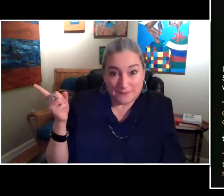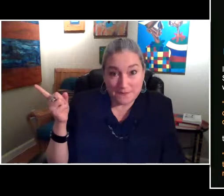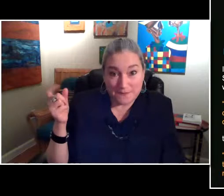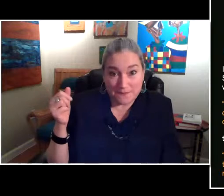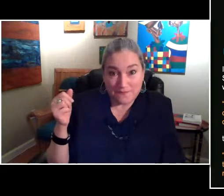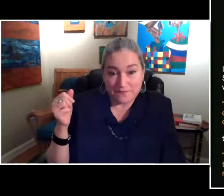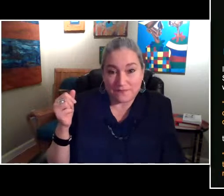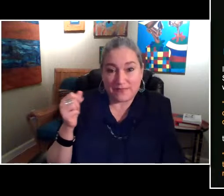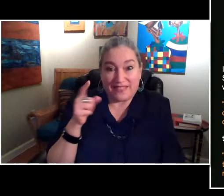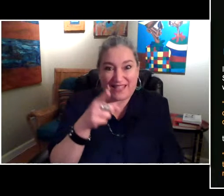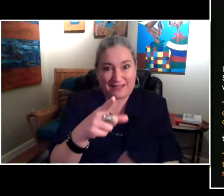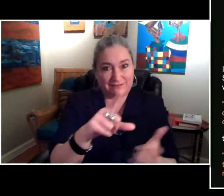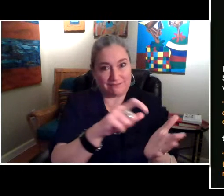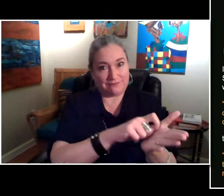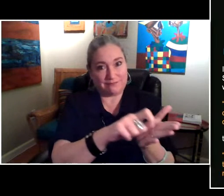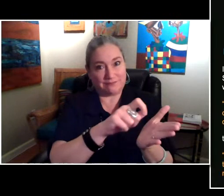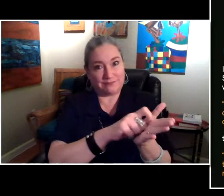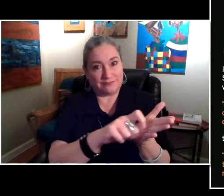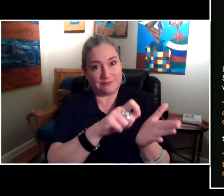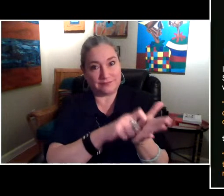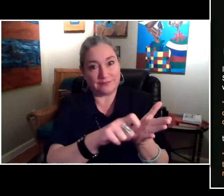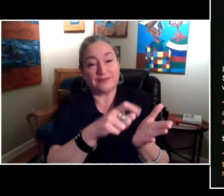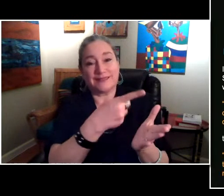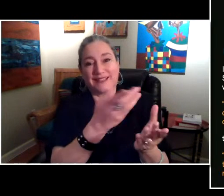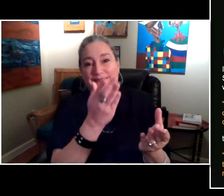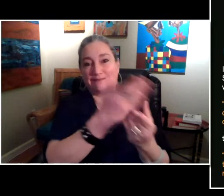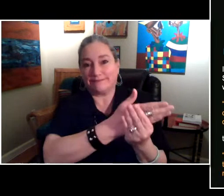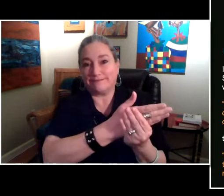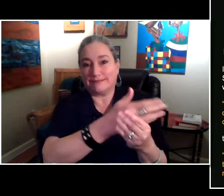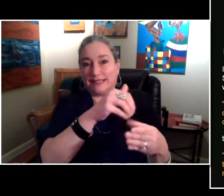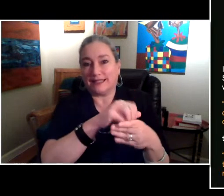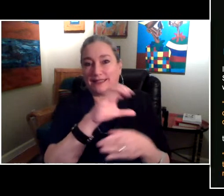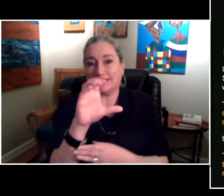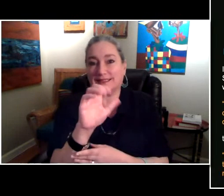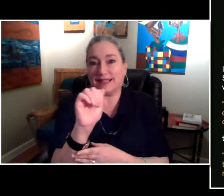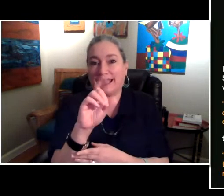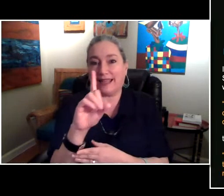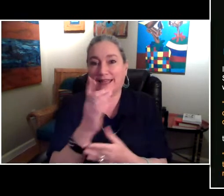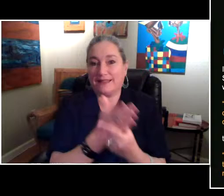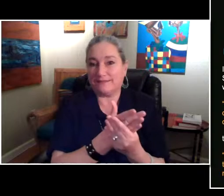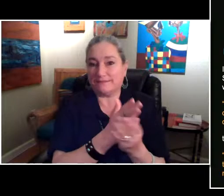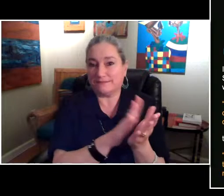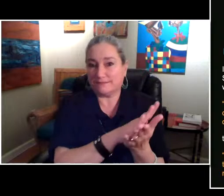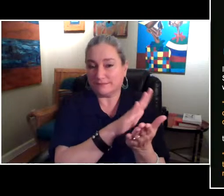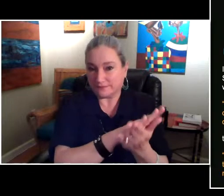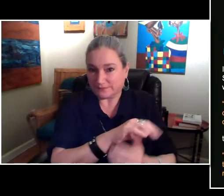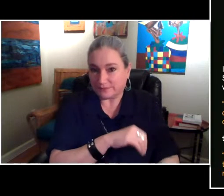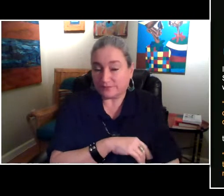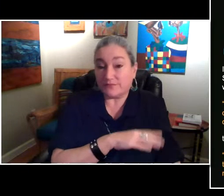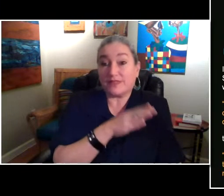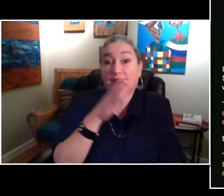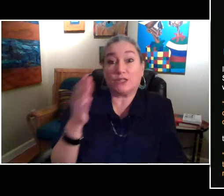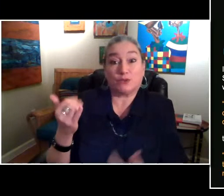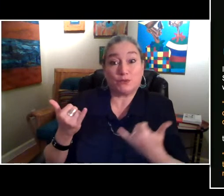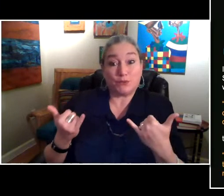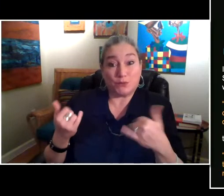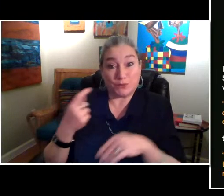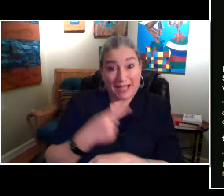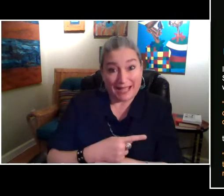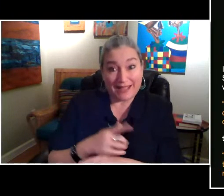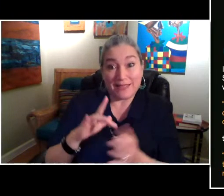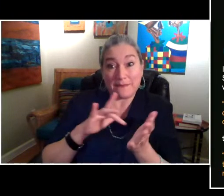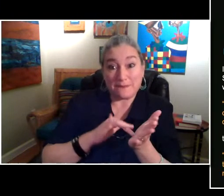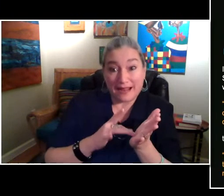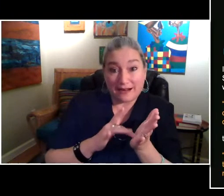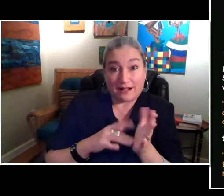and demands, that although he knew that sign language was the best approach, that because parents were demanding